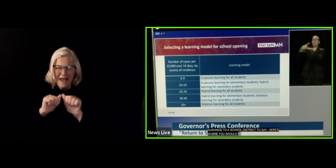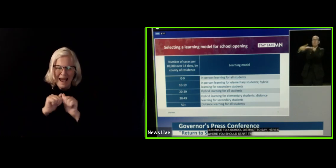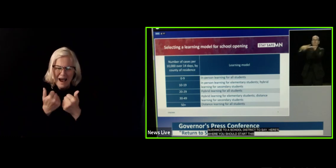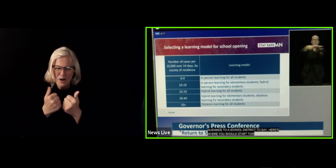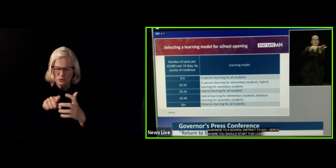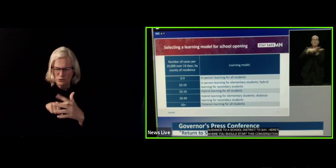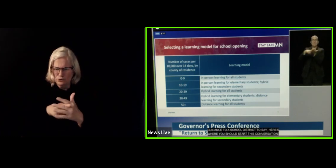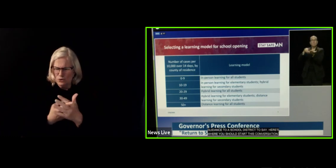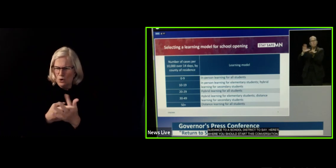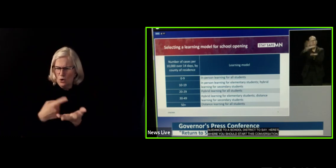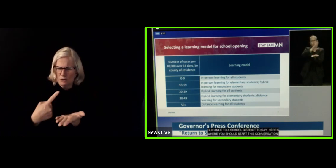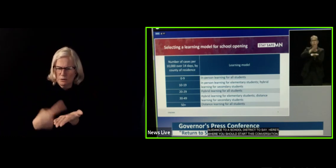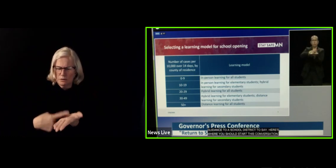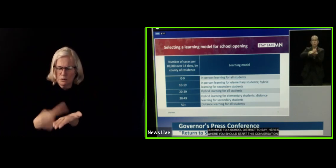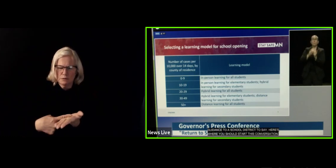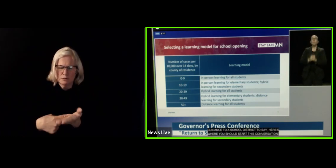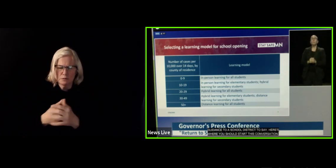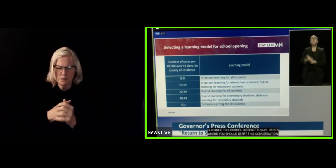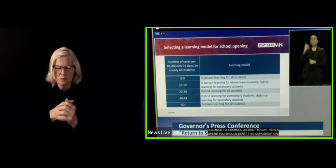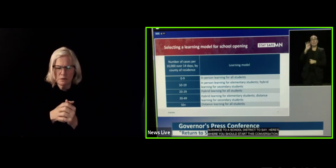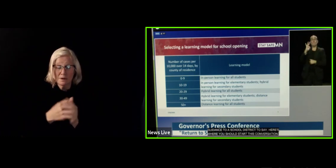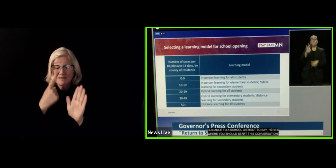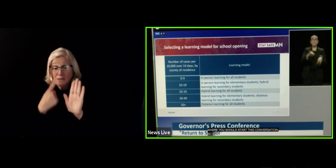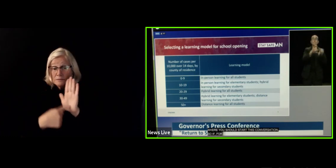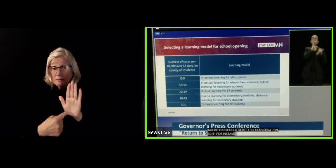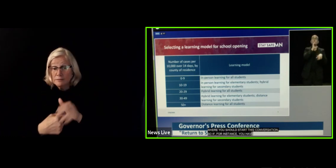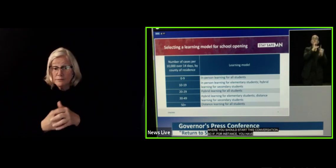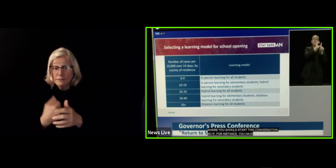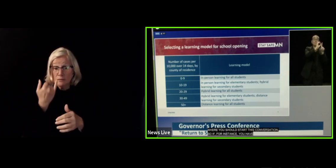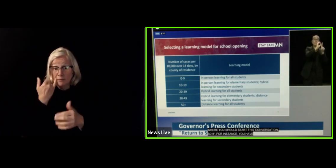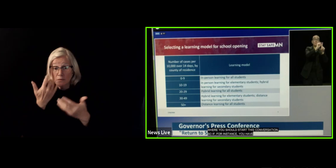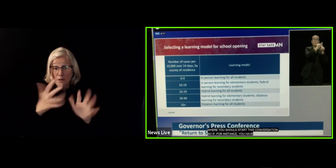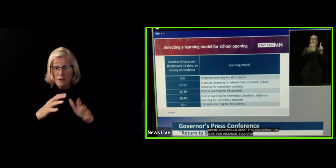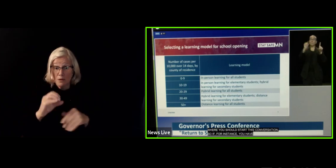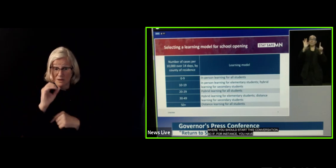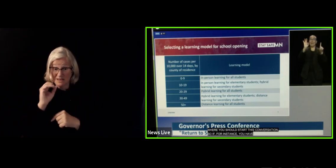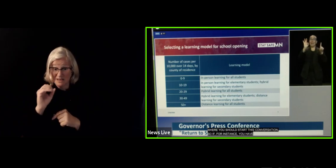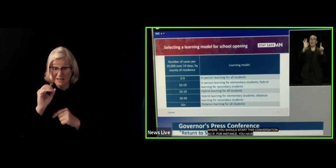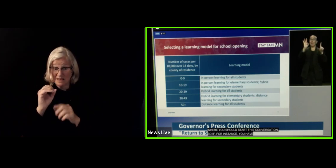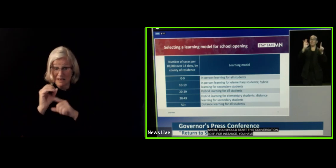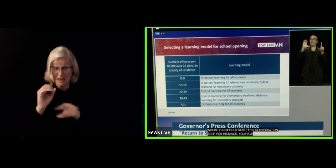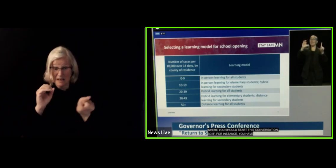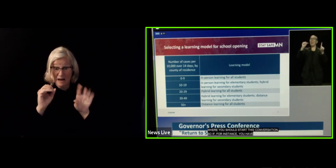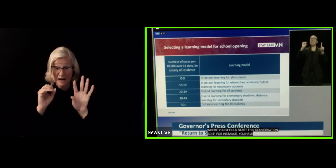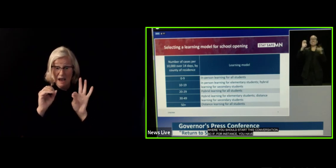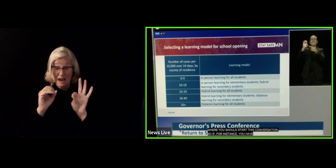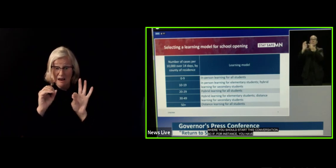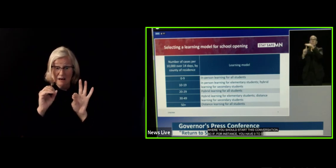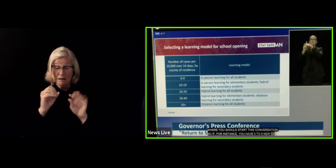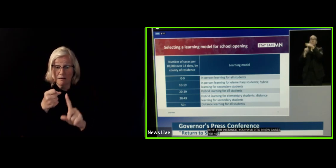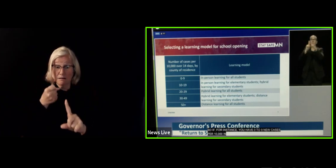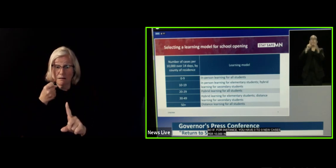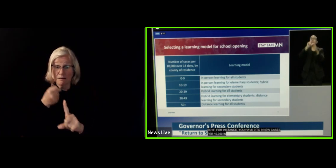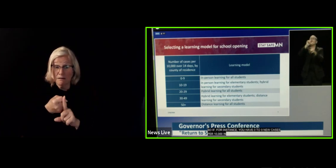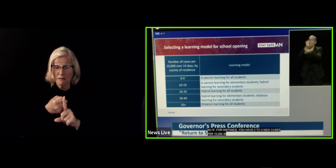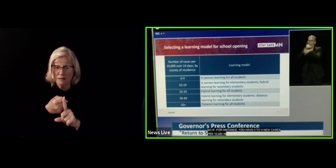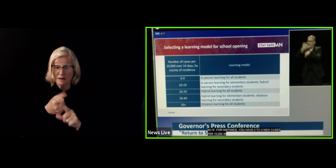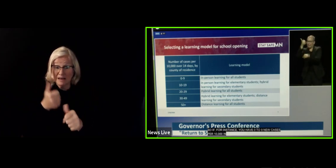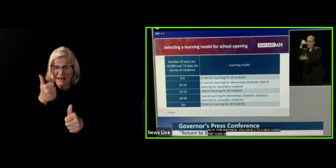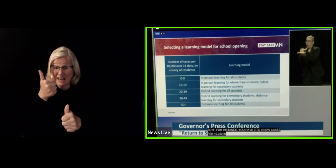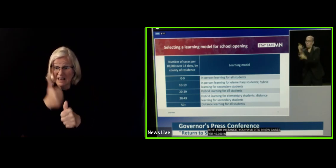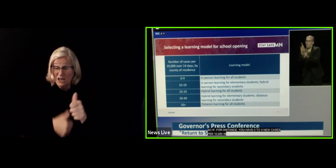have 0 to 9 new cases per 10,000 in your county over the last 14 days,